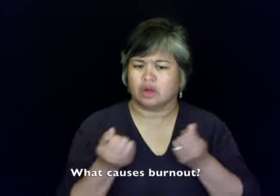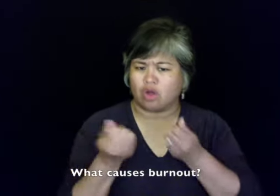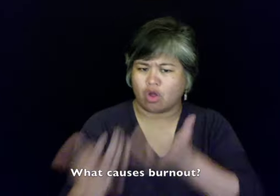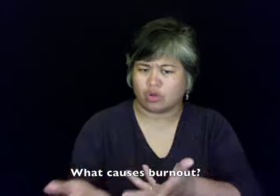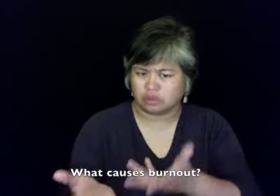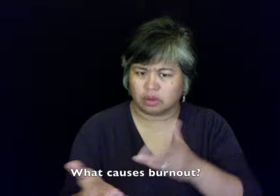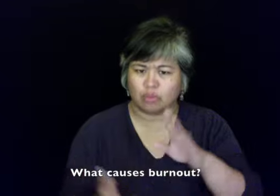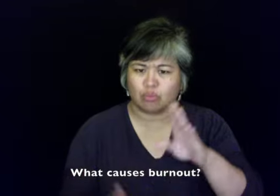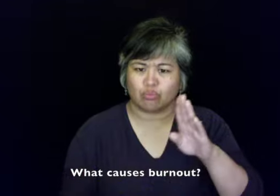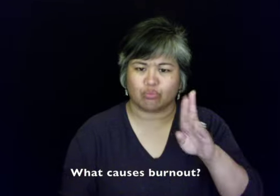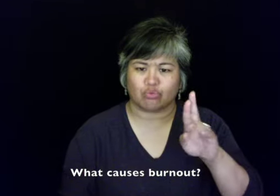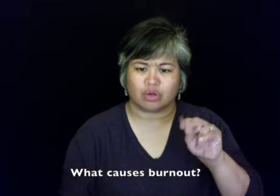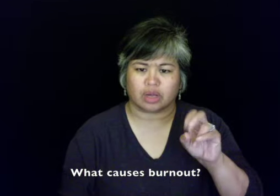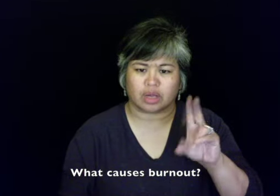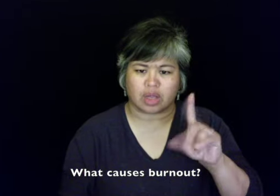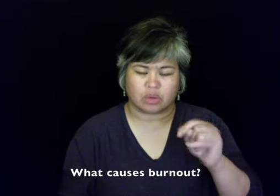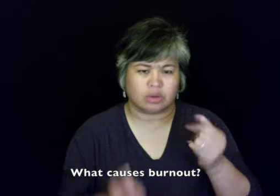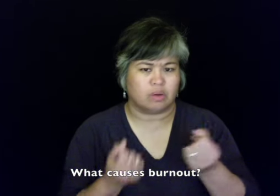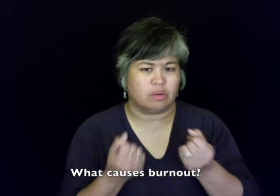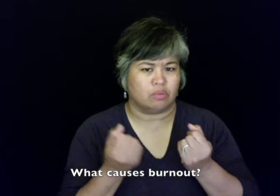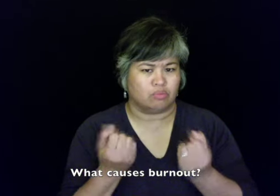What causes burnout?